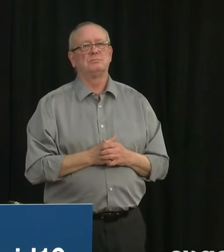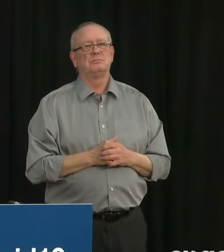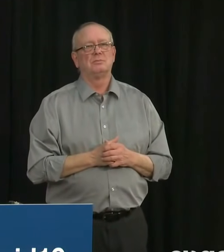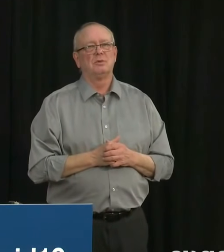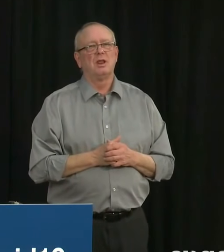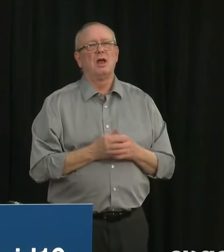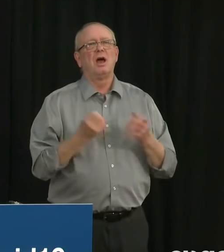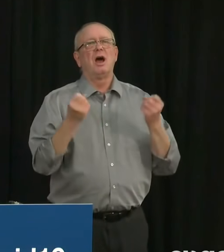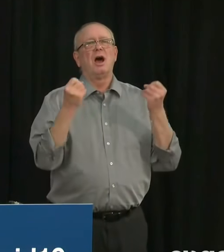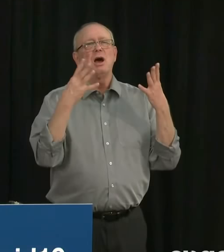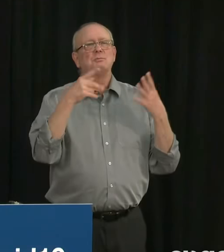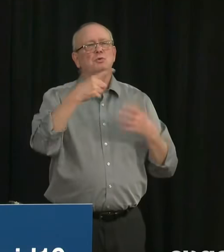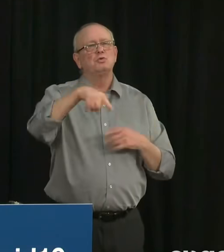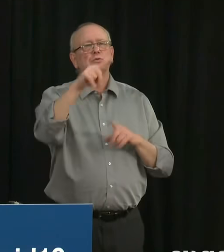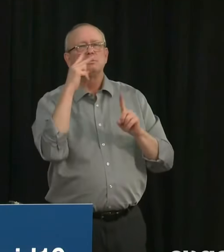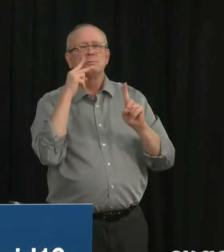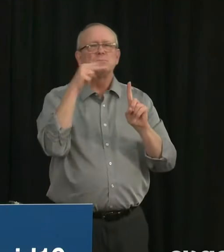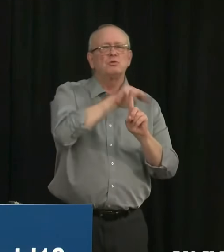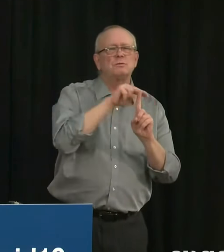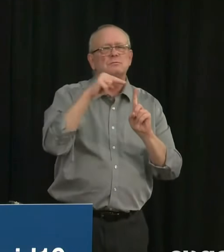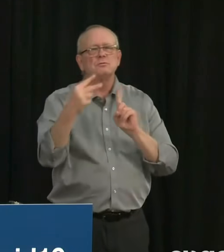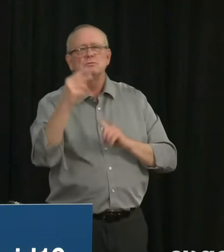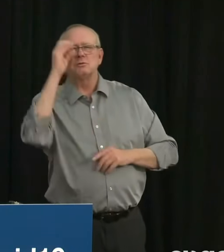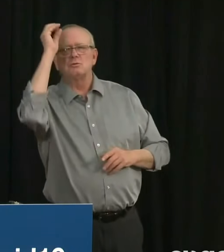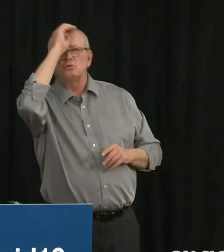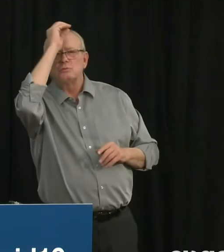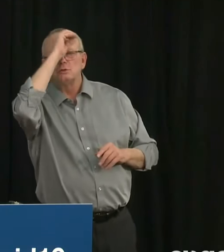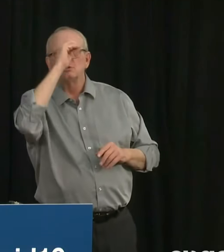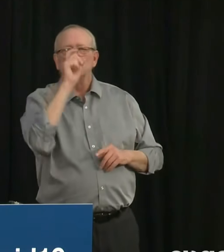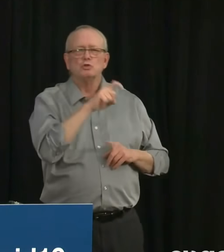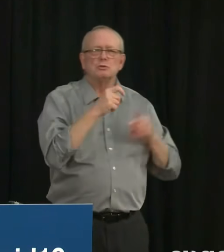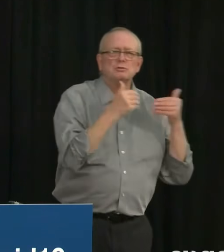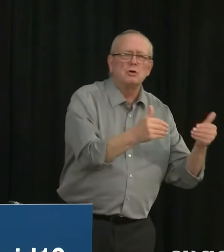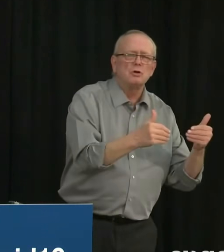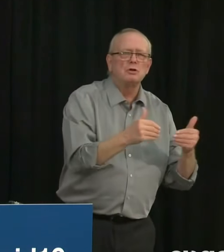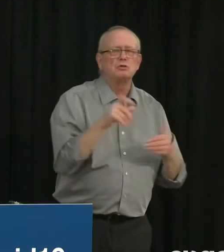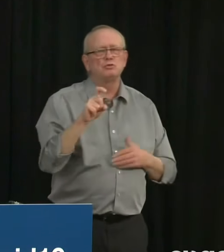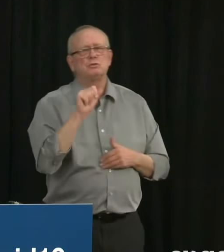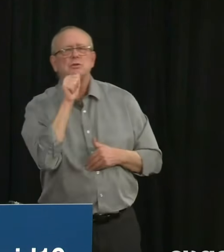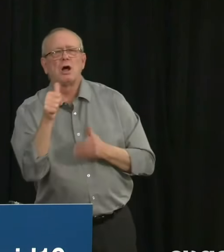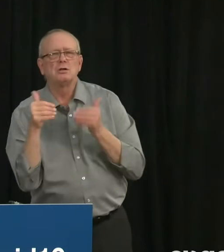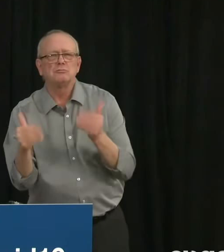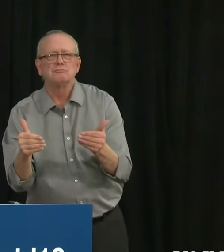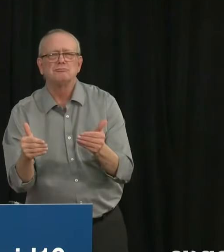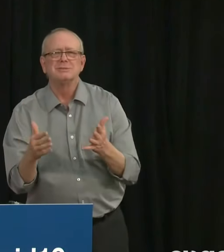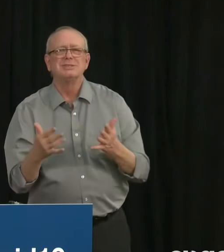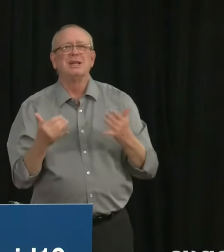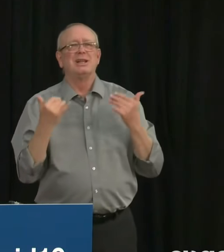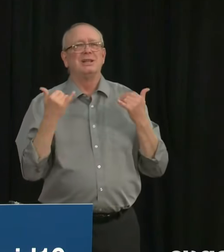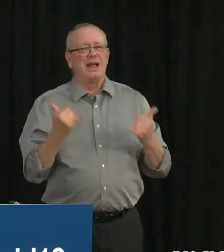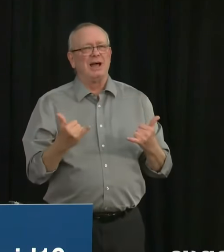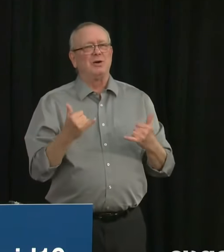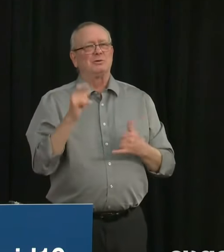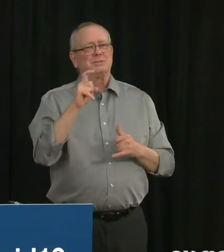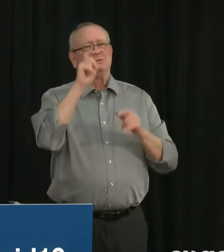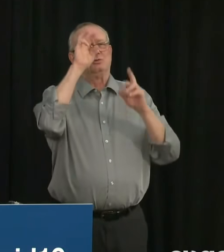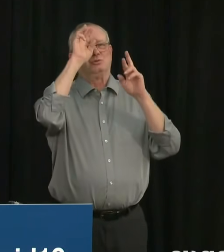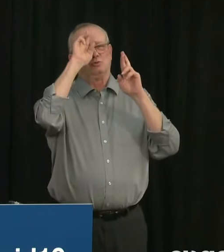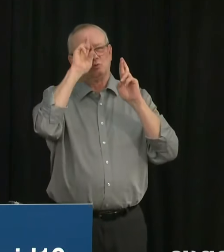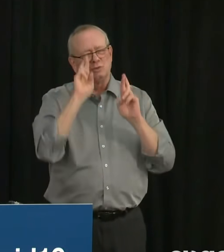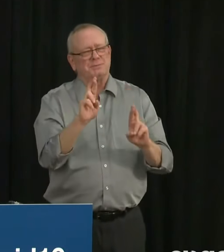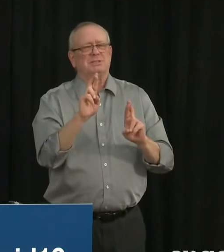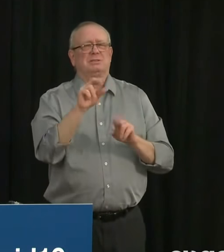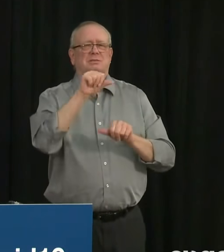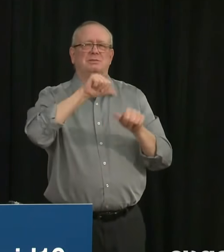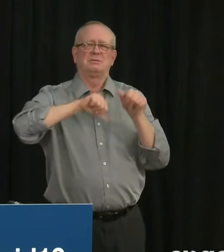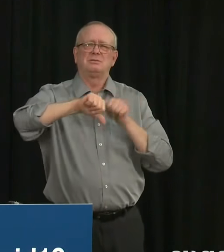proceed. However, we are becoming divided when we most need to engage in respectful dialogue. We need to do this